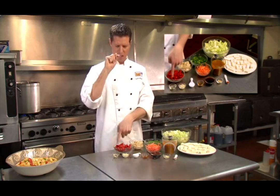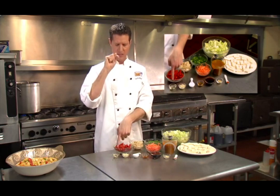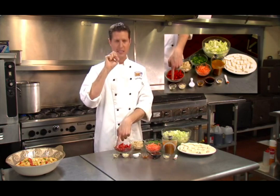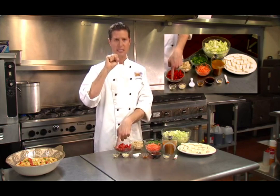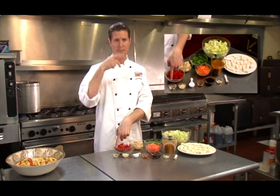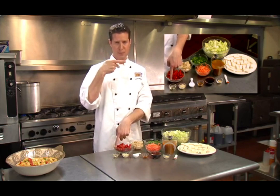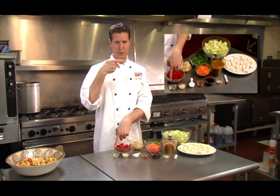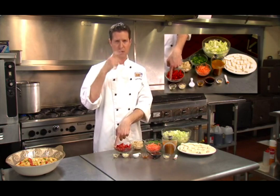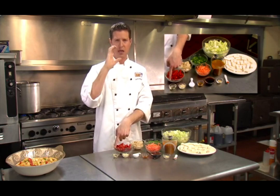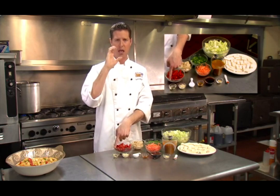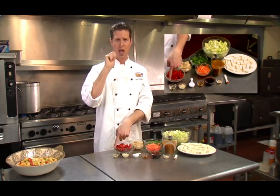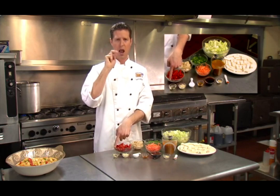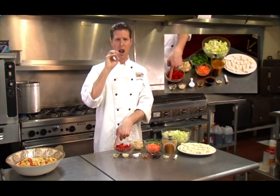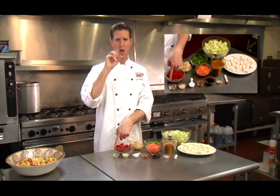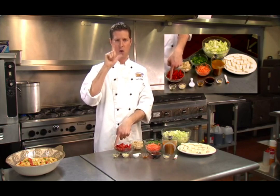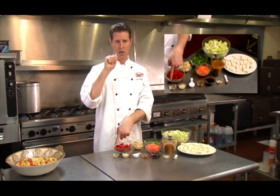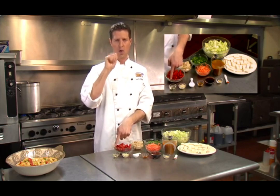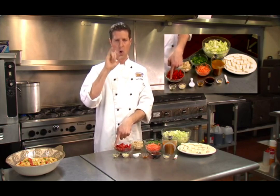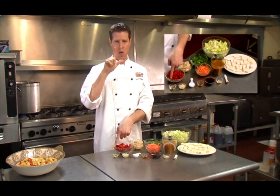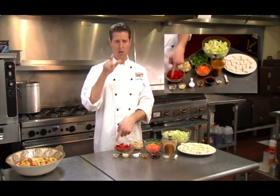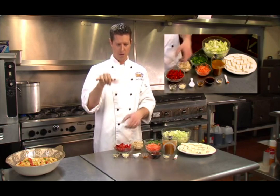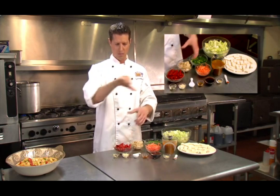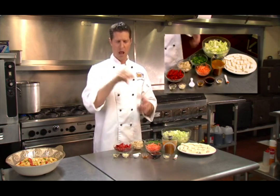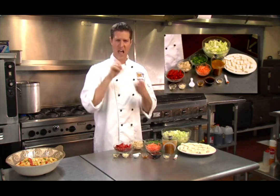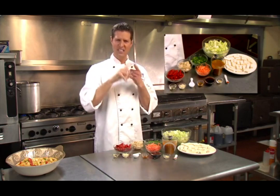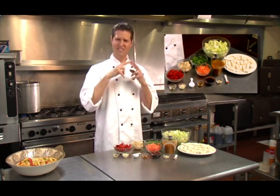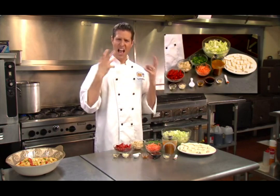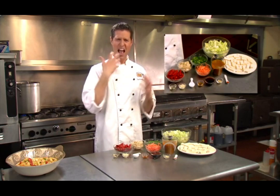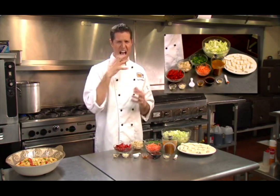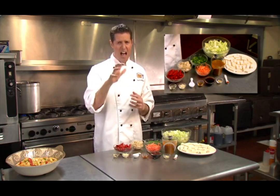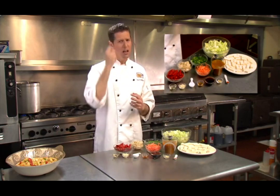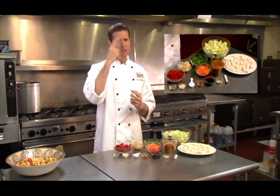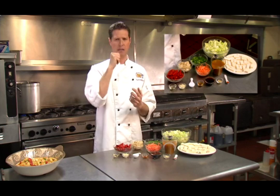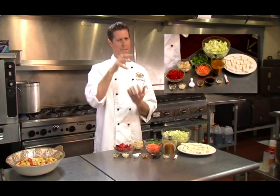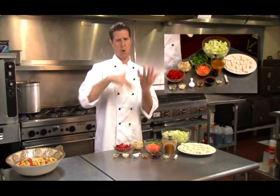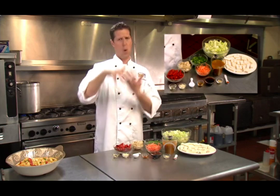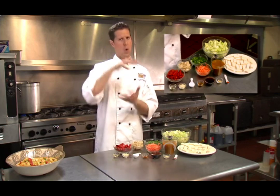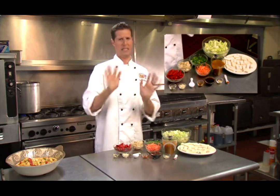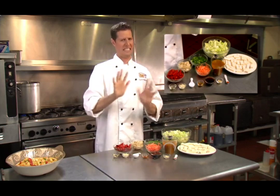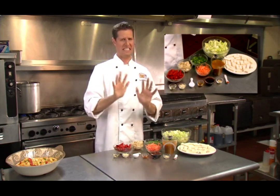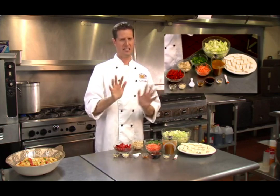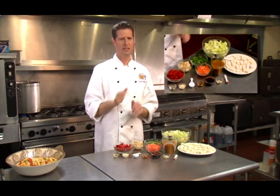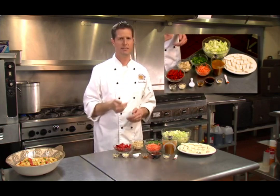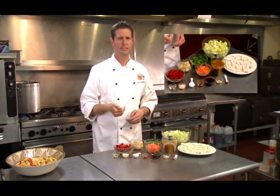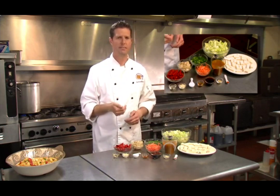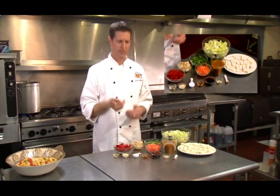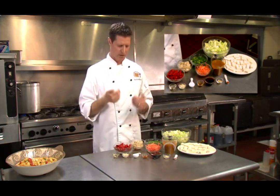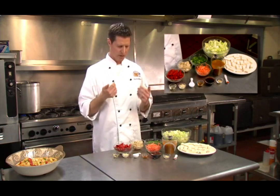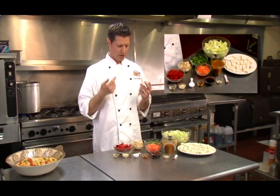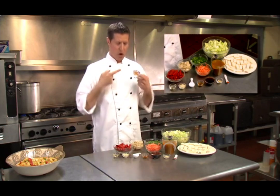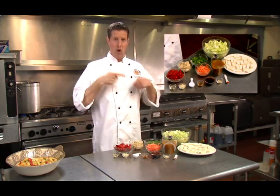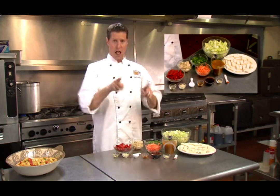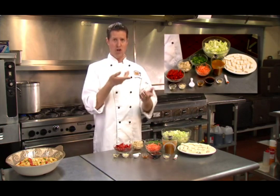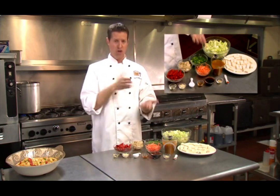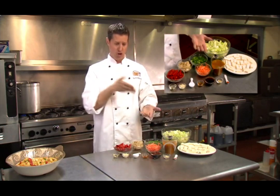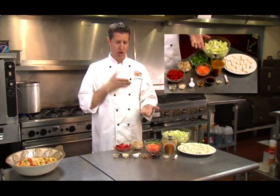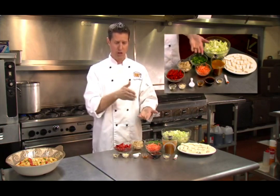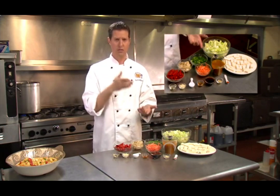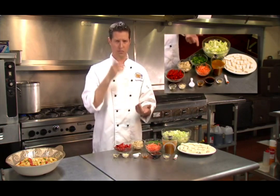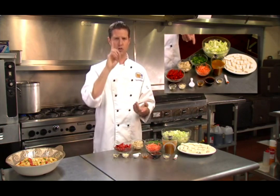hot, but not smoking. While it's heating, drain